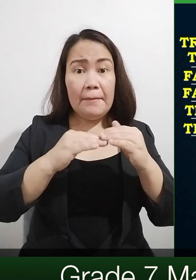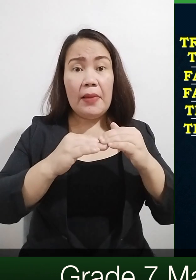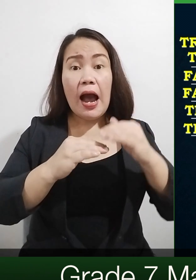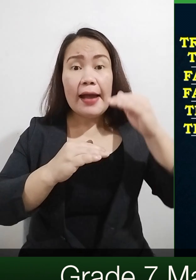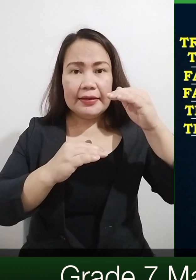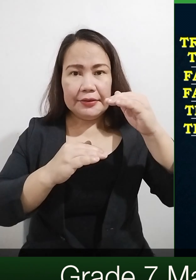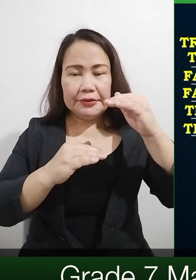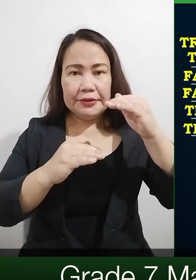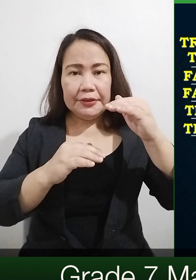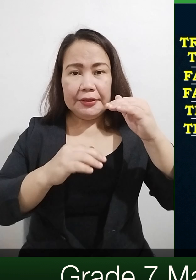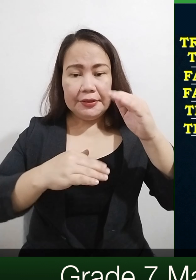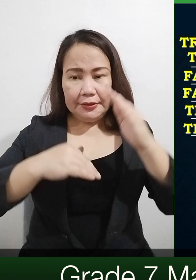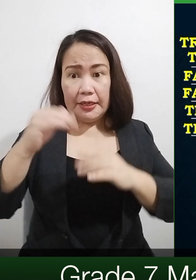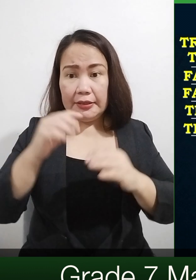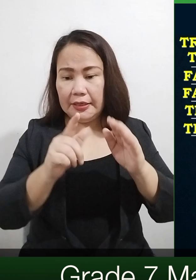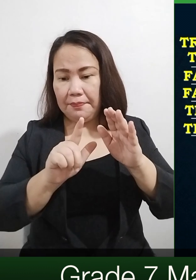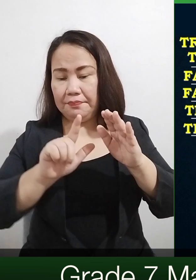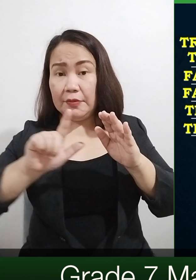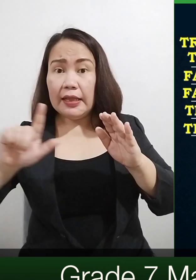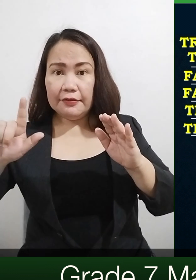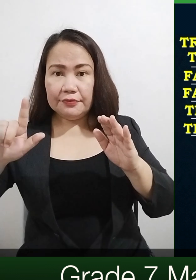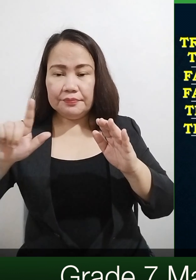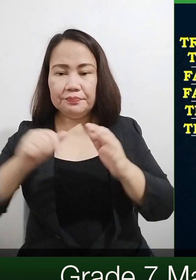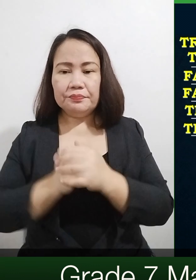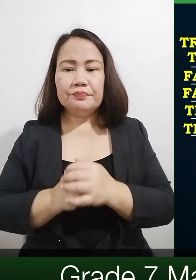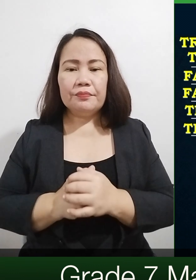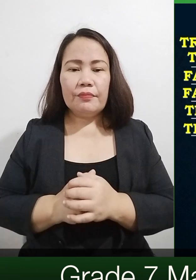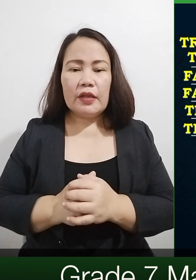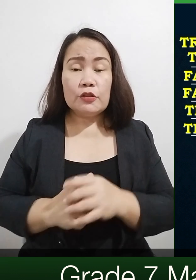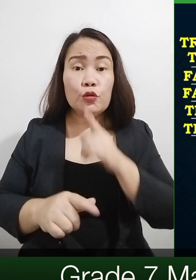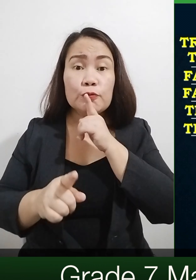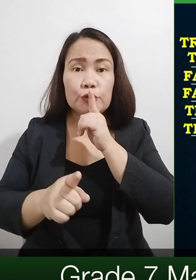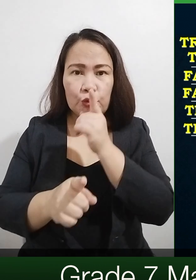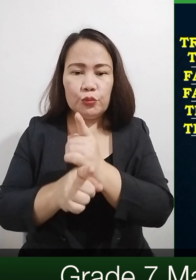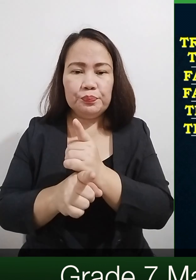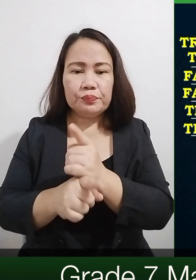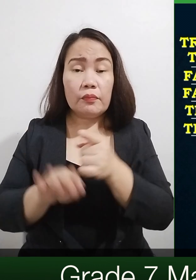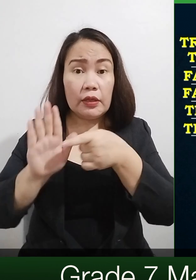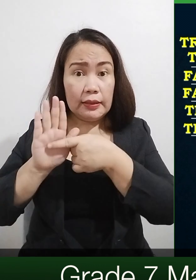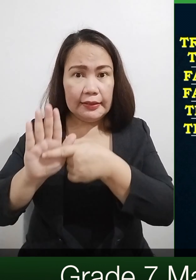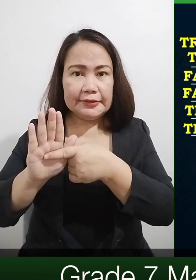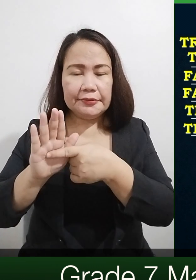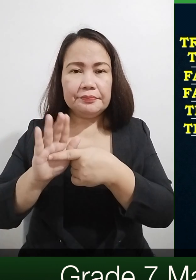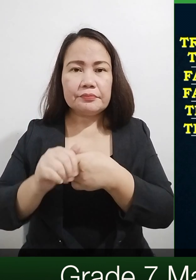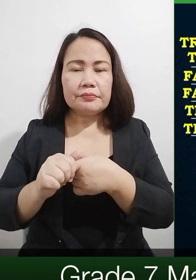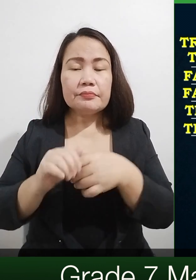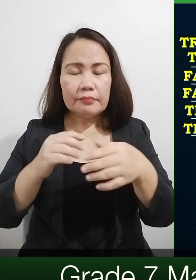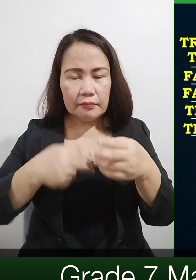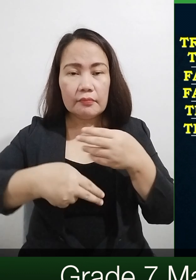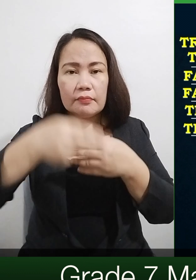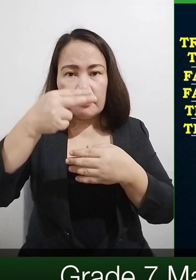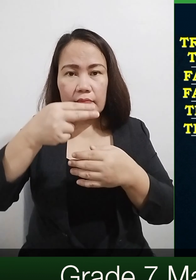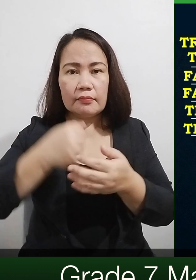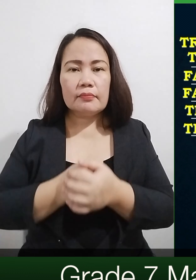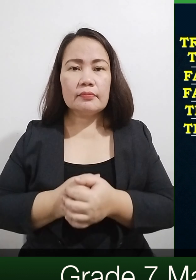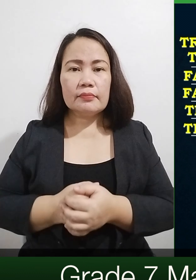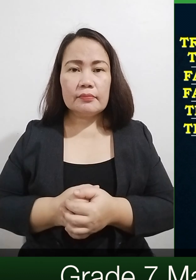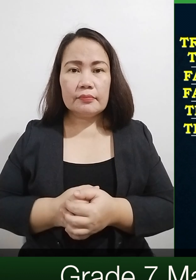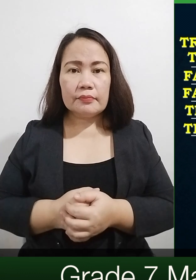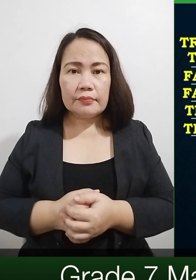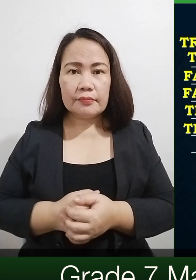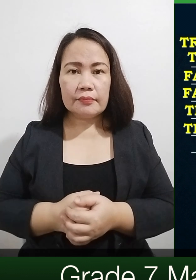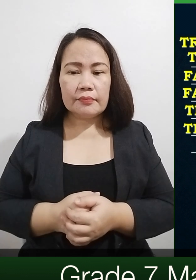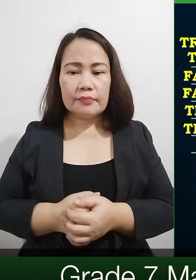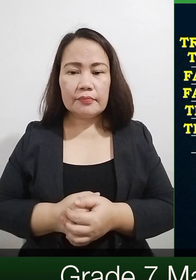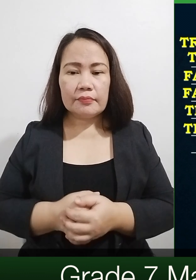since yung negative 1 ang pinaka nasa kanan, so therefore, negative 1 is the largest negative